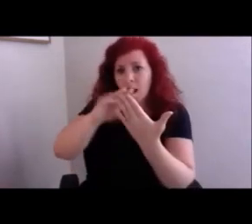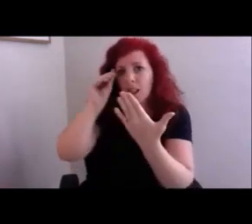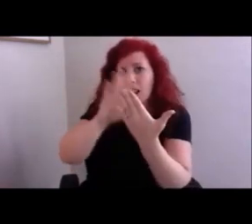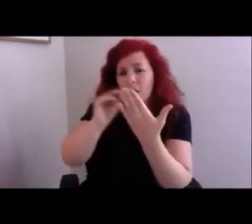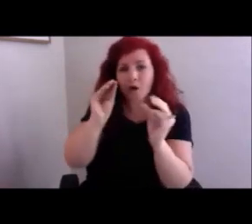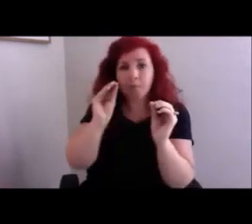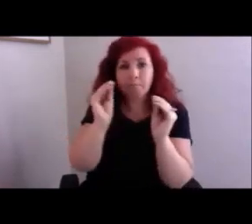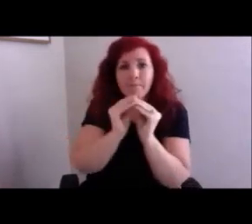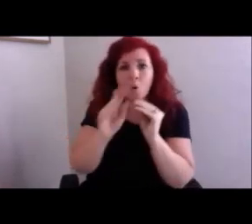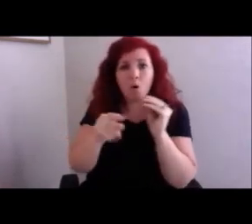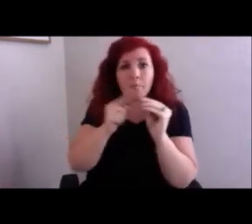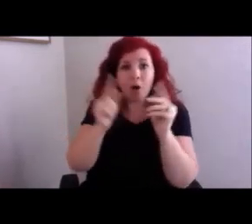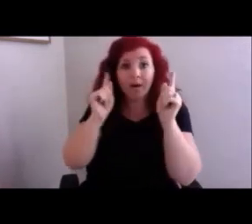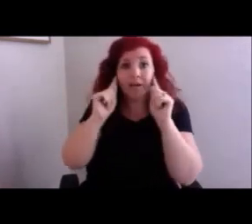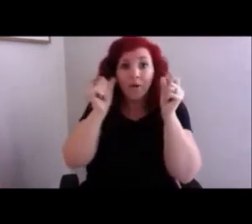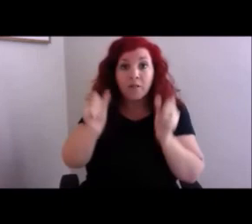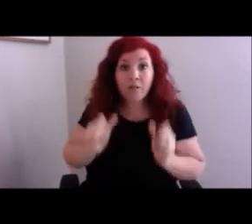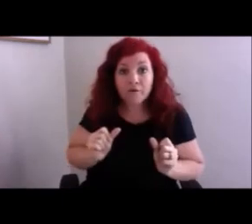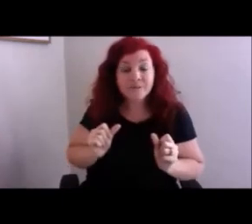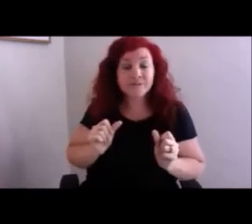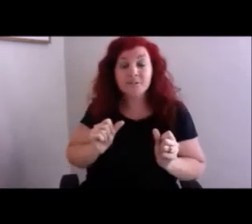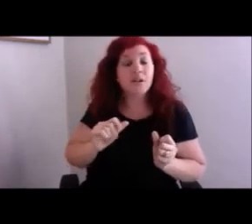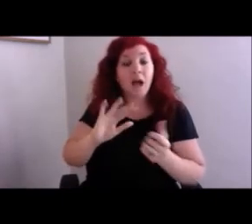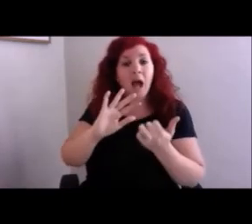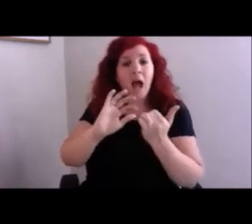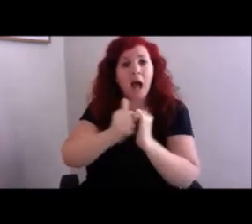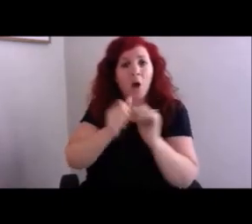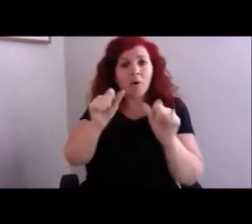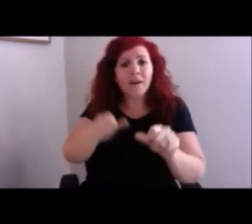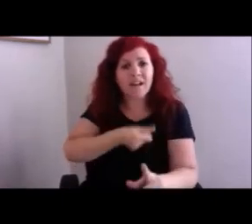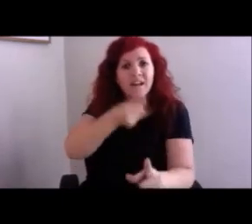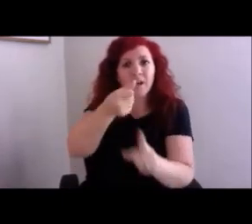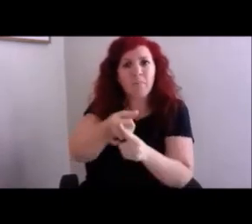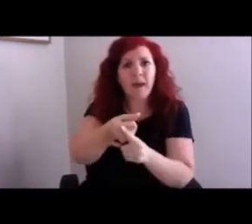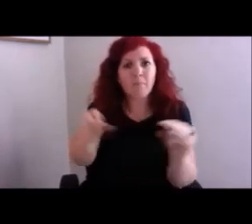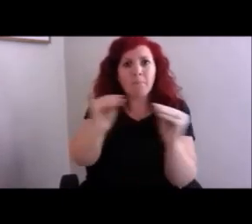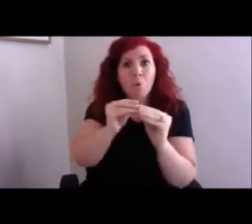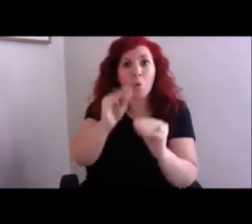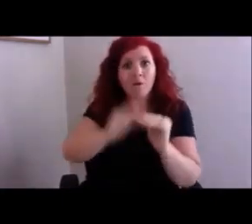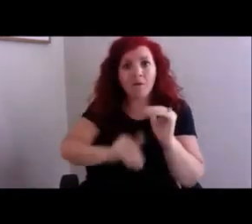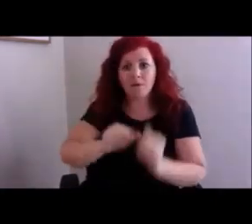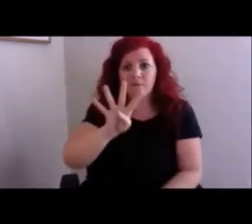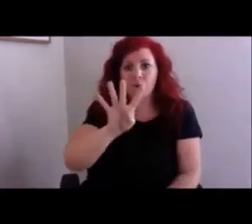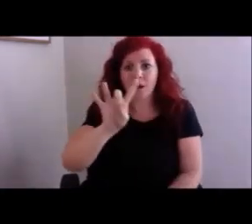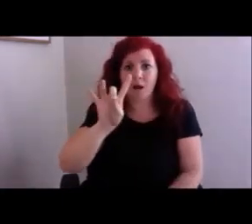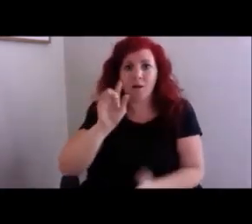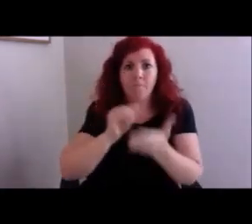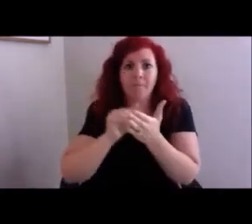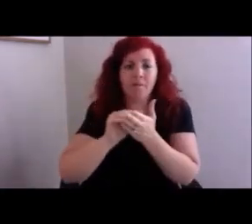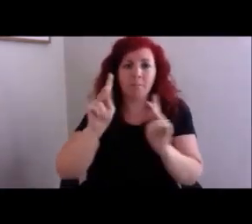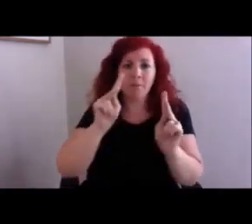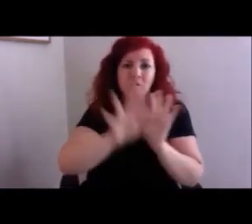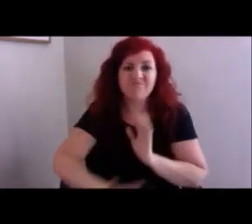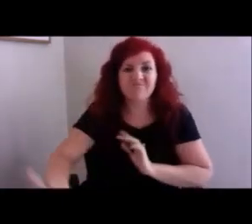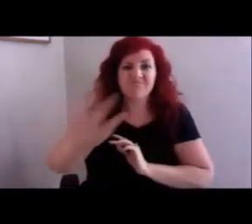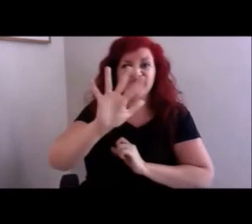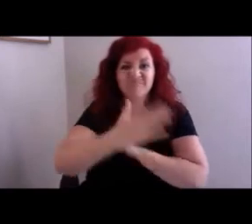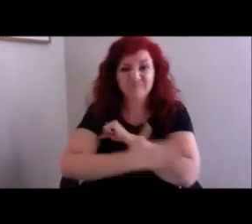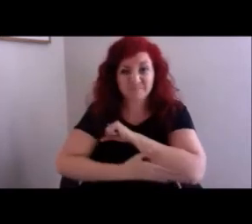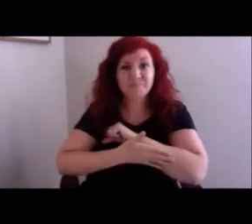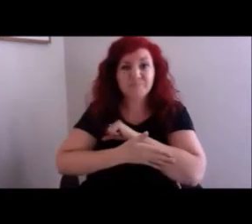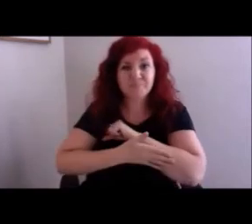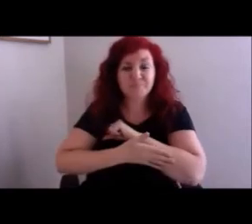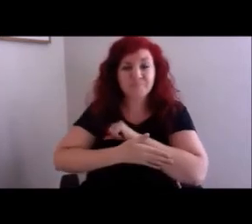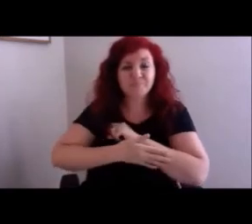about hearing loss and how this impacts more than 48 million people across our country. With